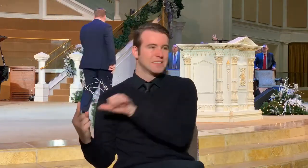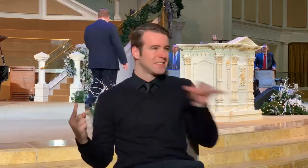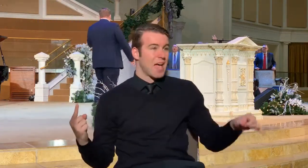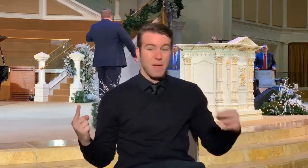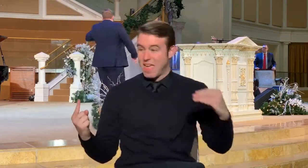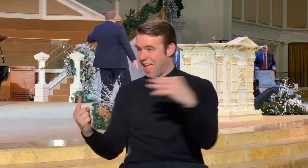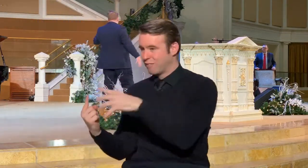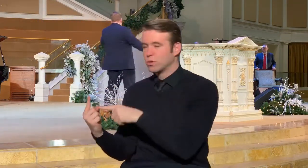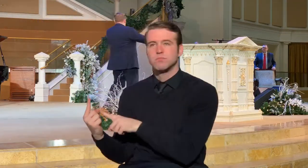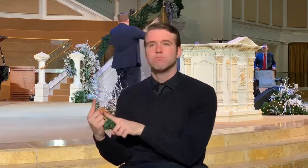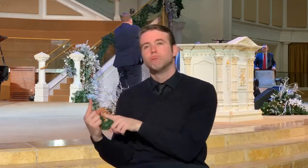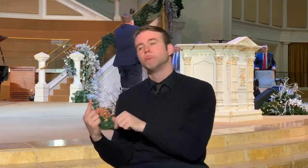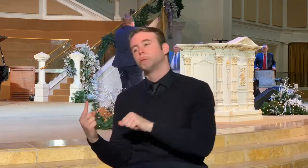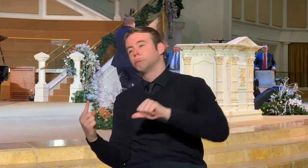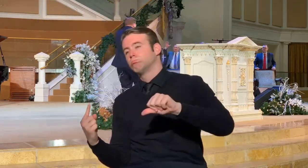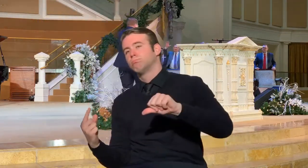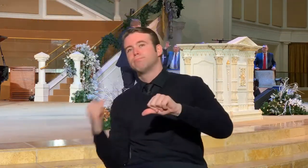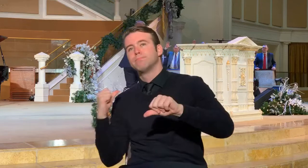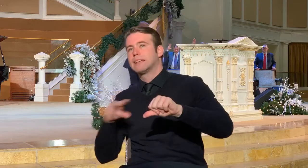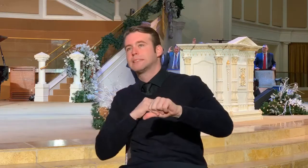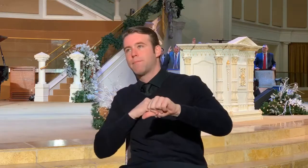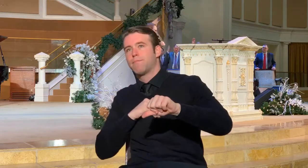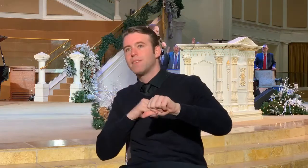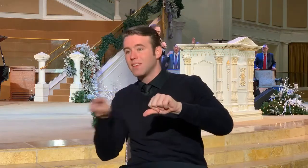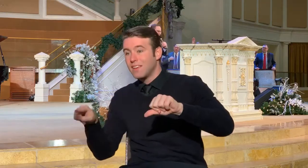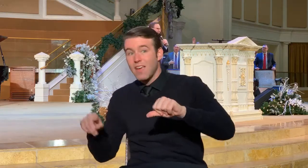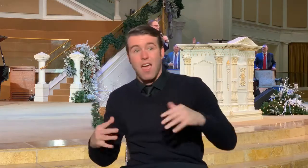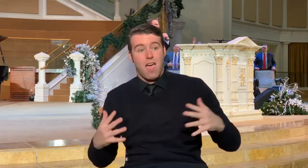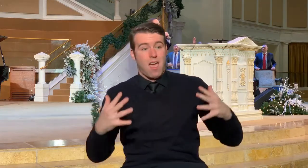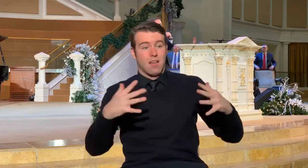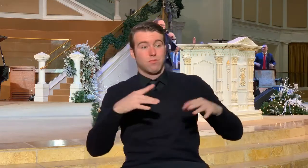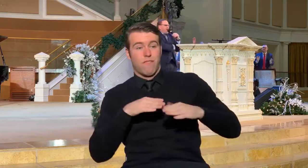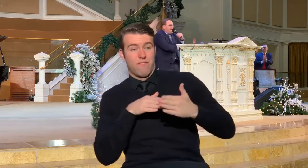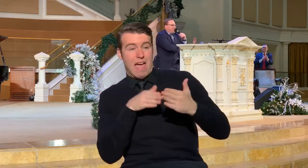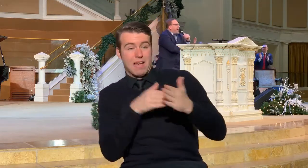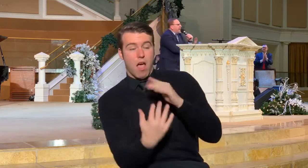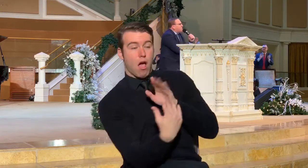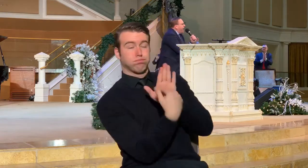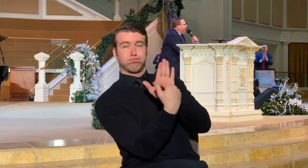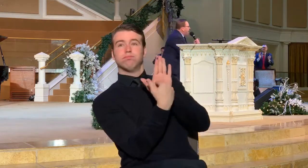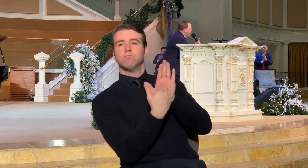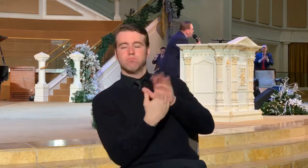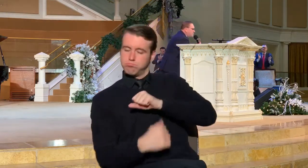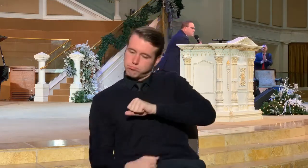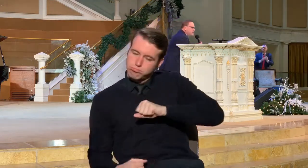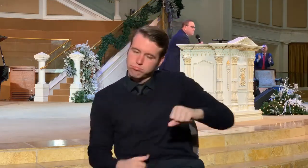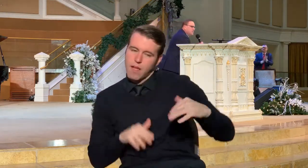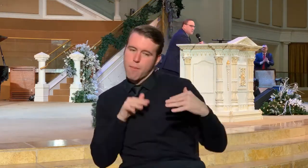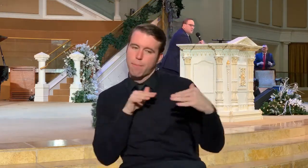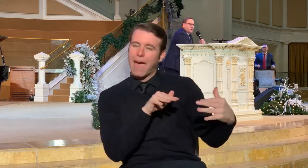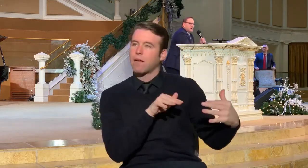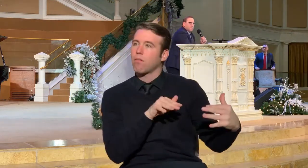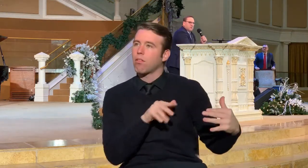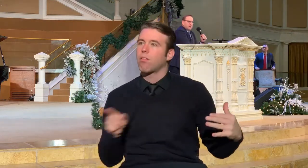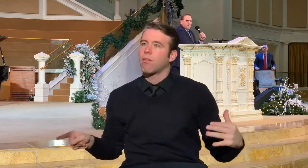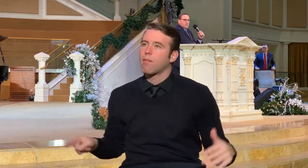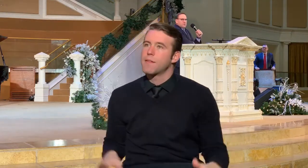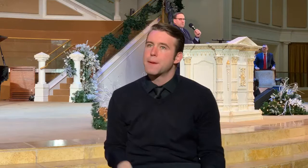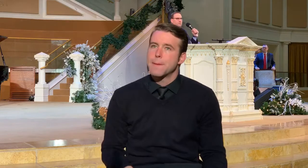by anything. He'll come in vestures covered in blood, and he's going to fight a battle.